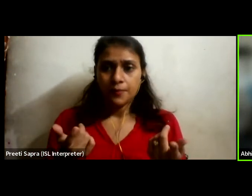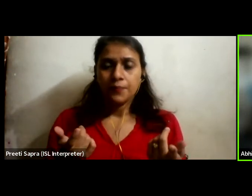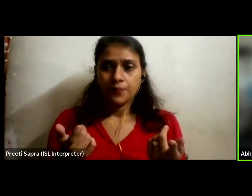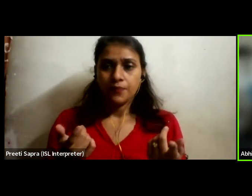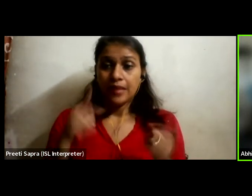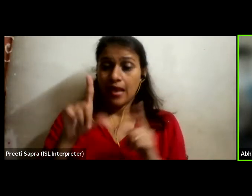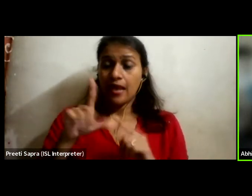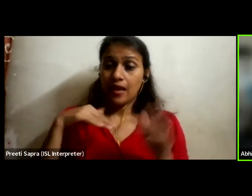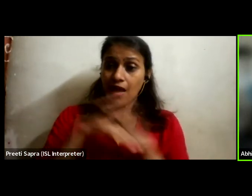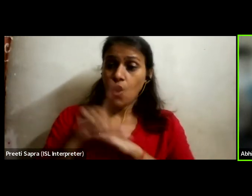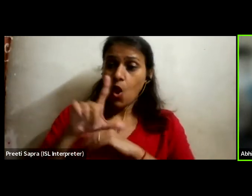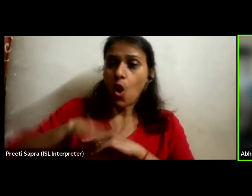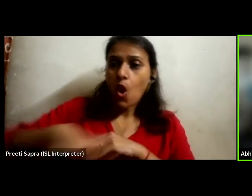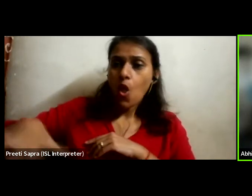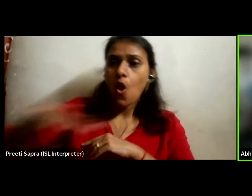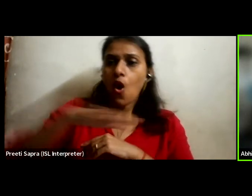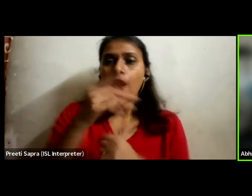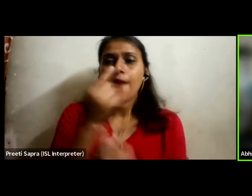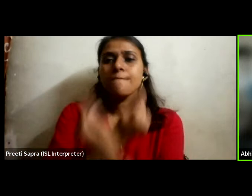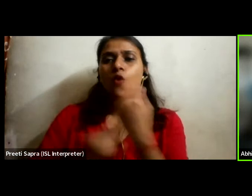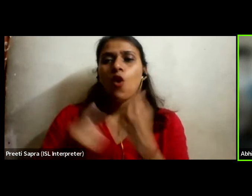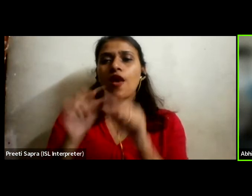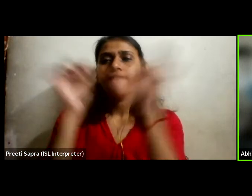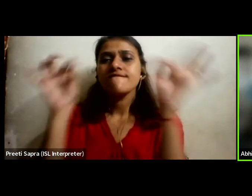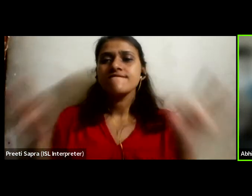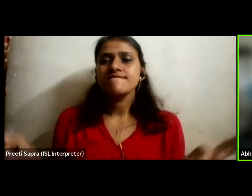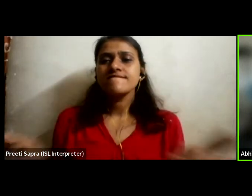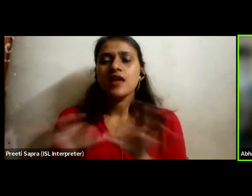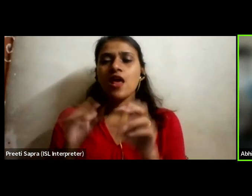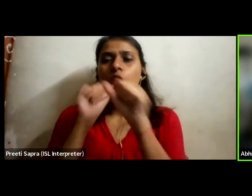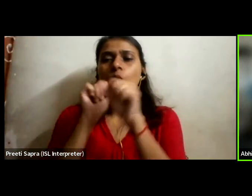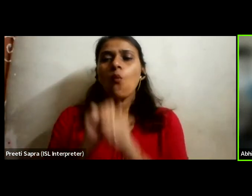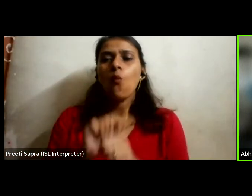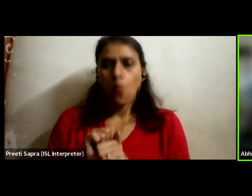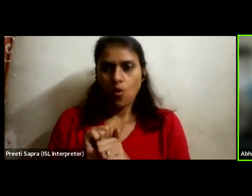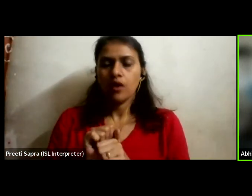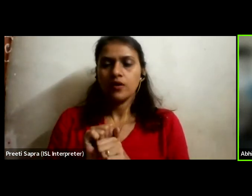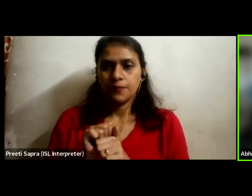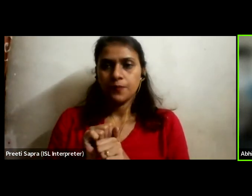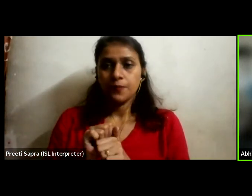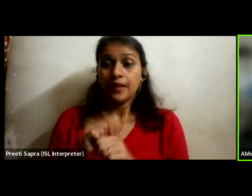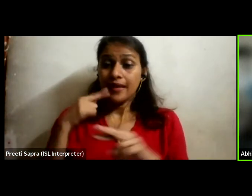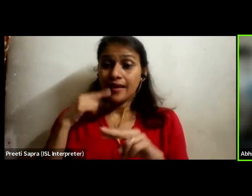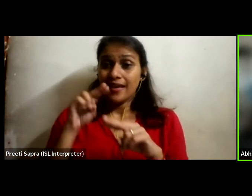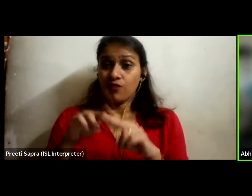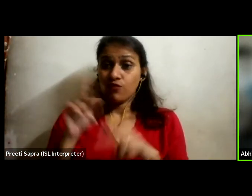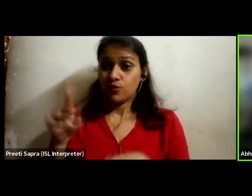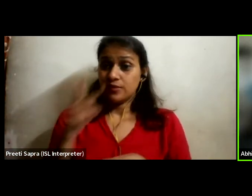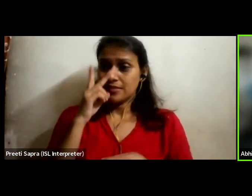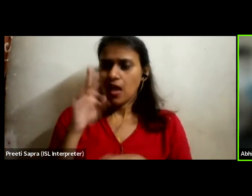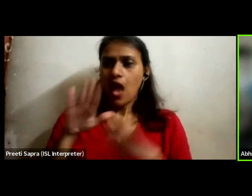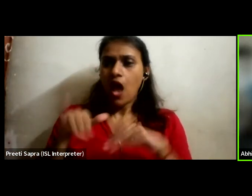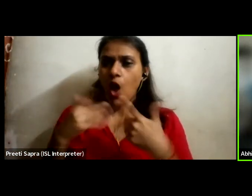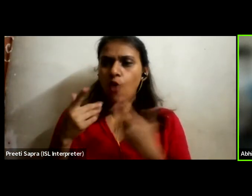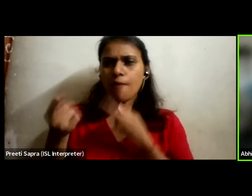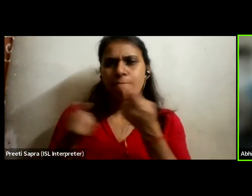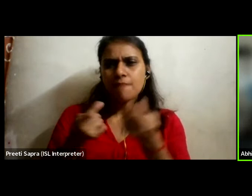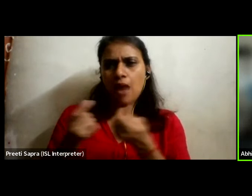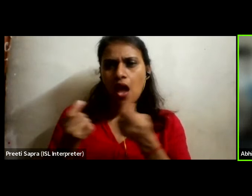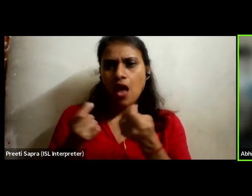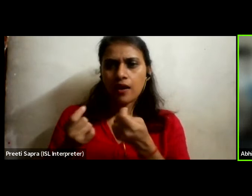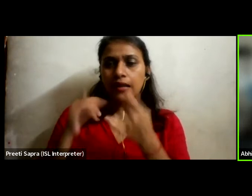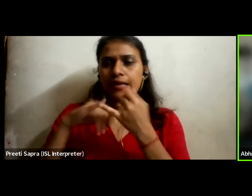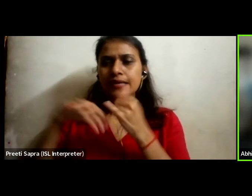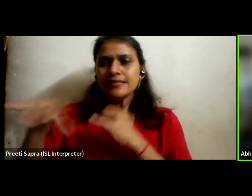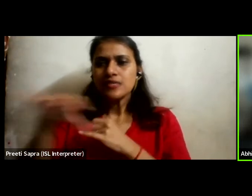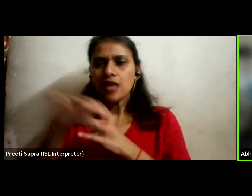local political frameworks, jurisprudence as well. So if you look at how the United States has approached